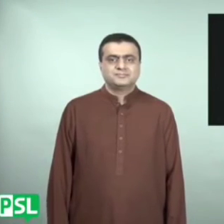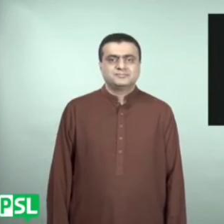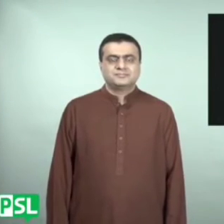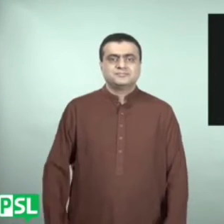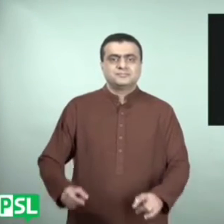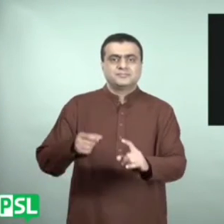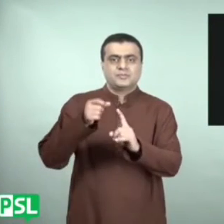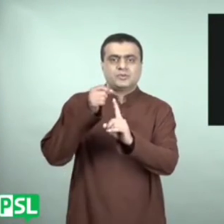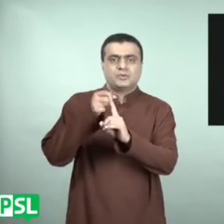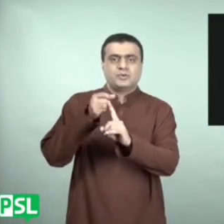Stainless grid.